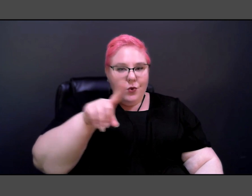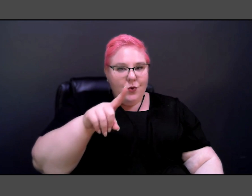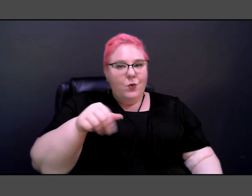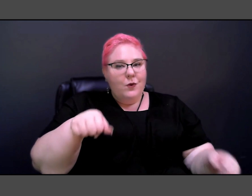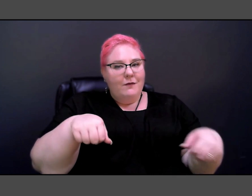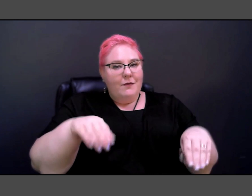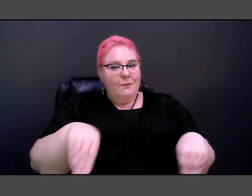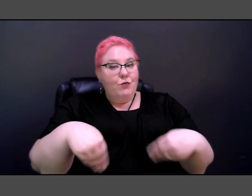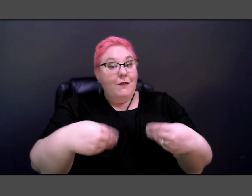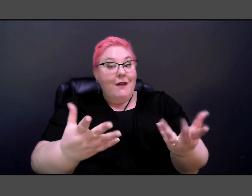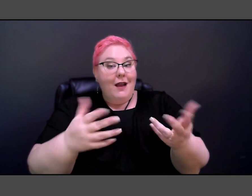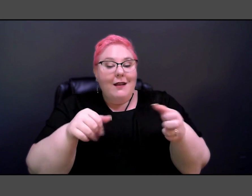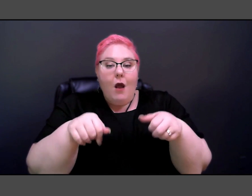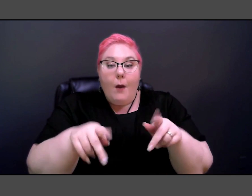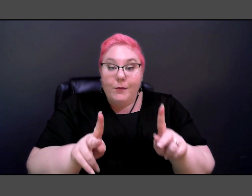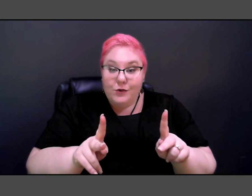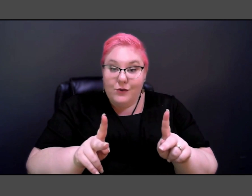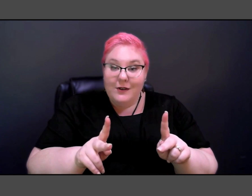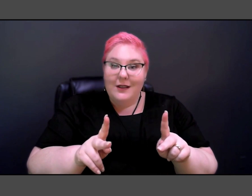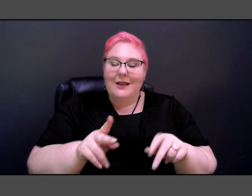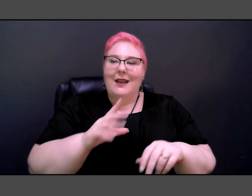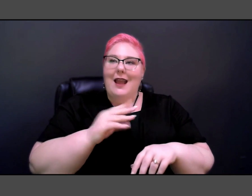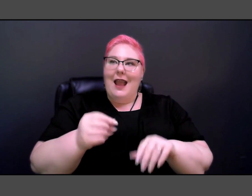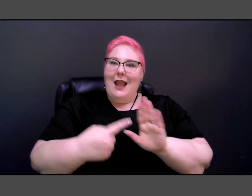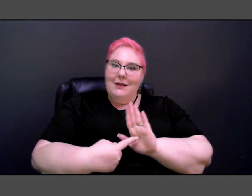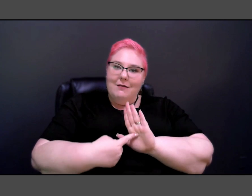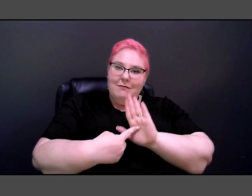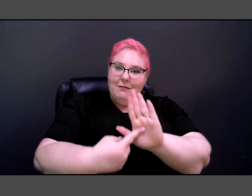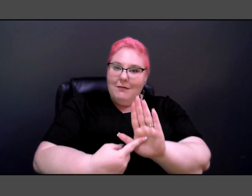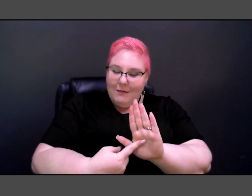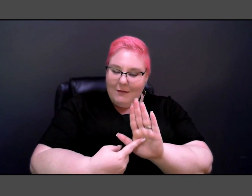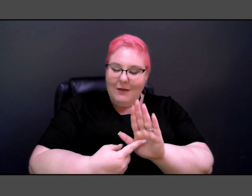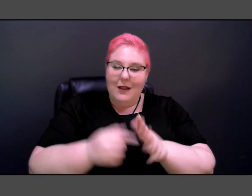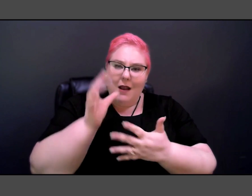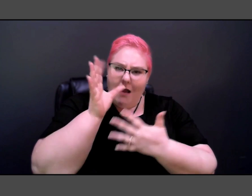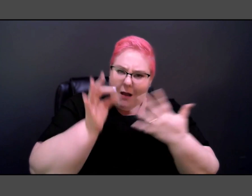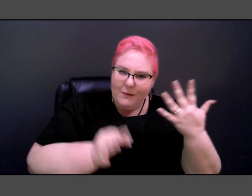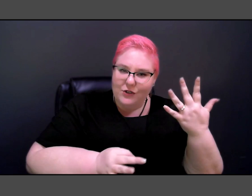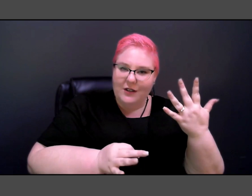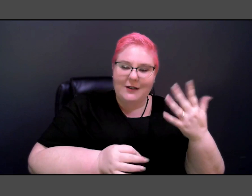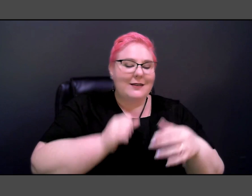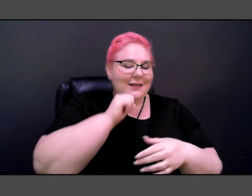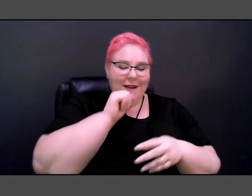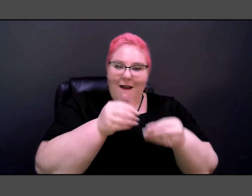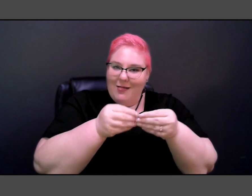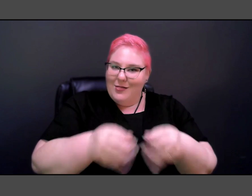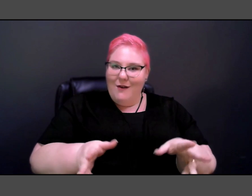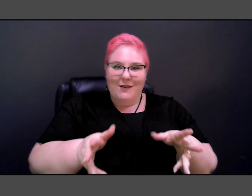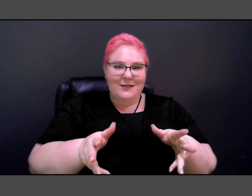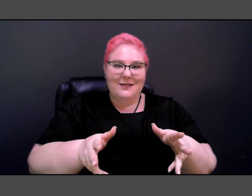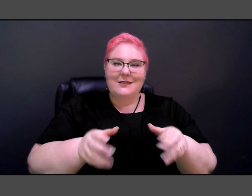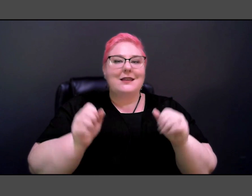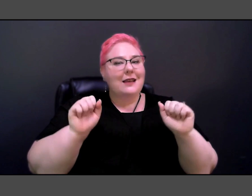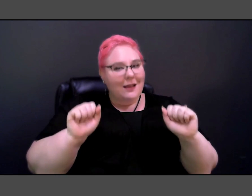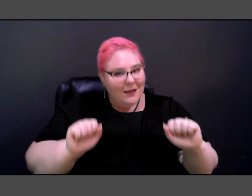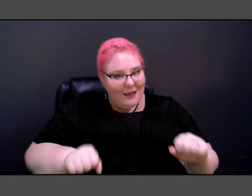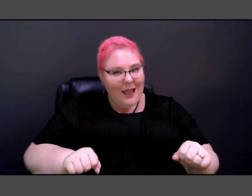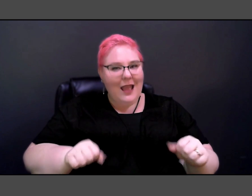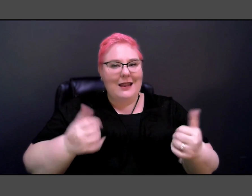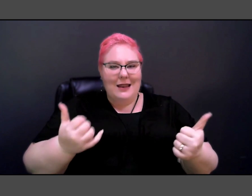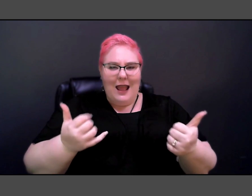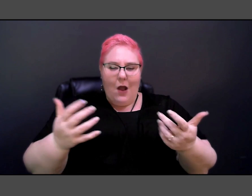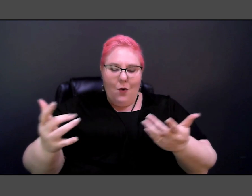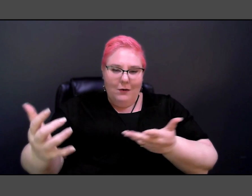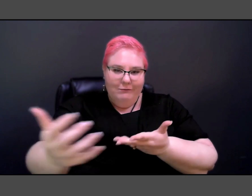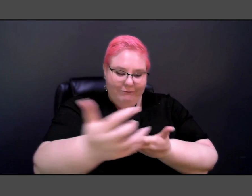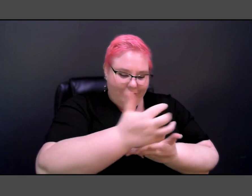form for it not to be lost and for it to be brought into something that can be held collectively.